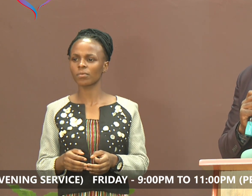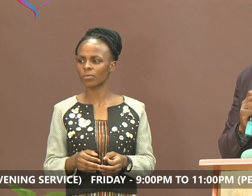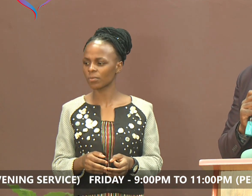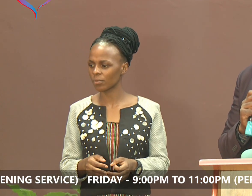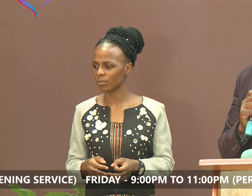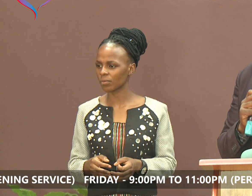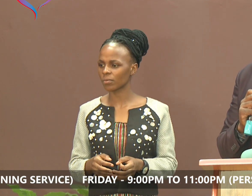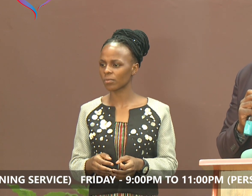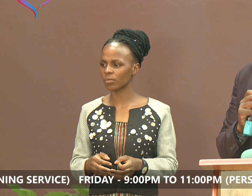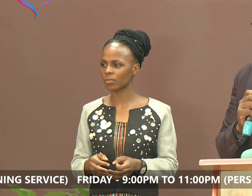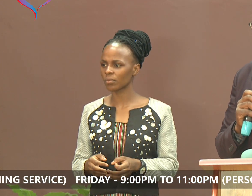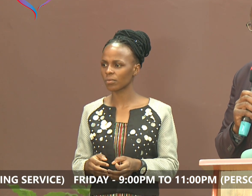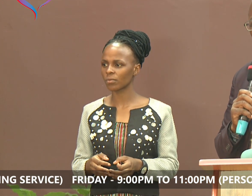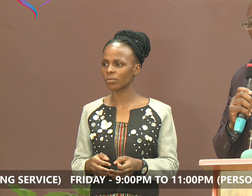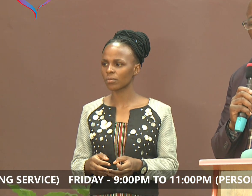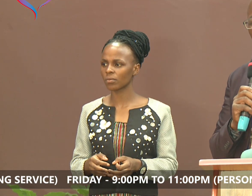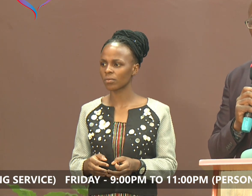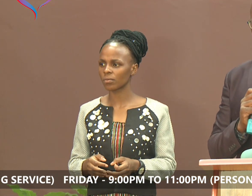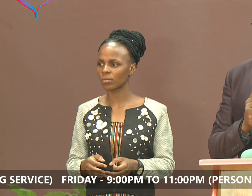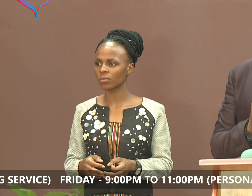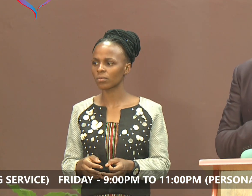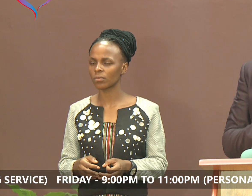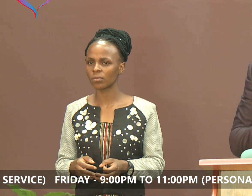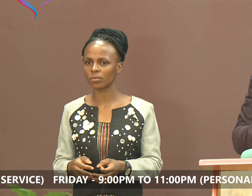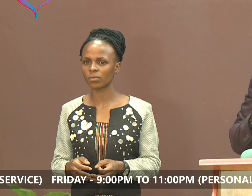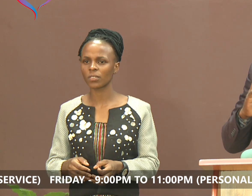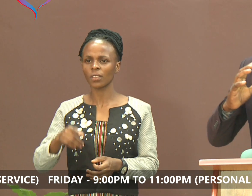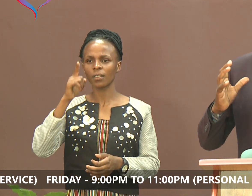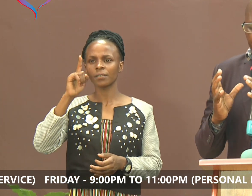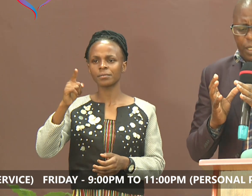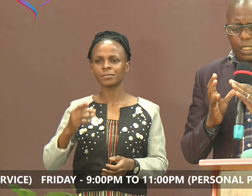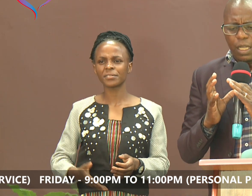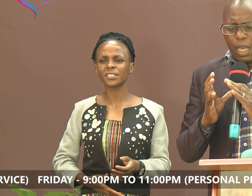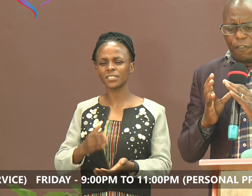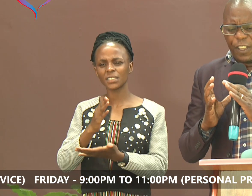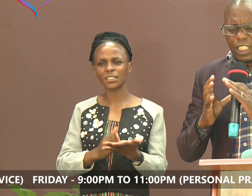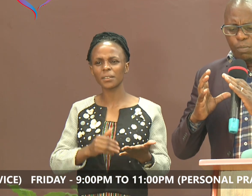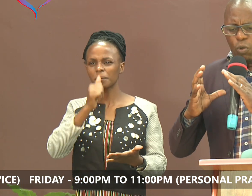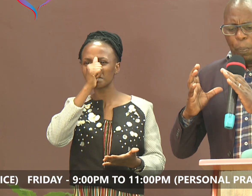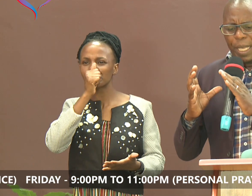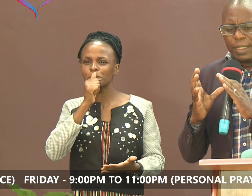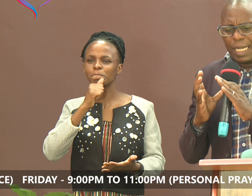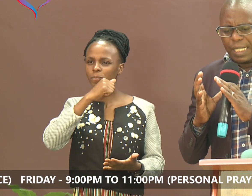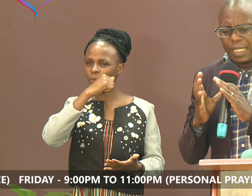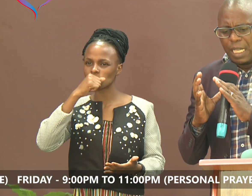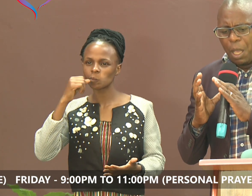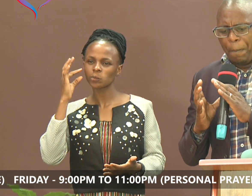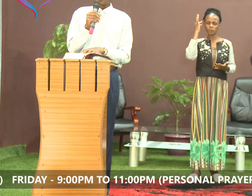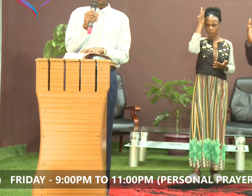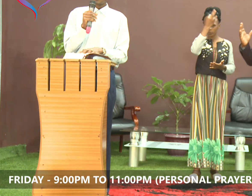ku family yamwe ku social media kwebyo byonna. Do you have some private Facebook page that